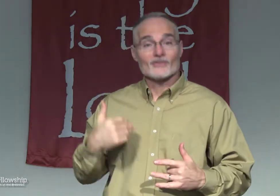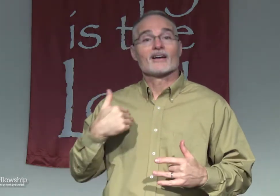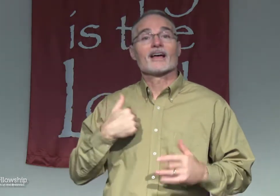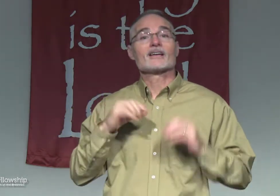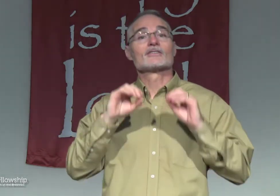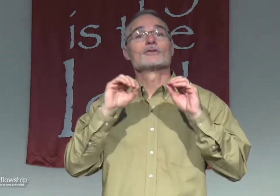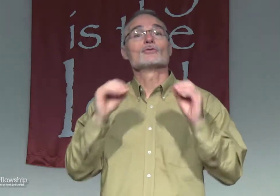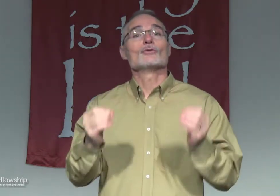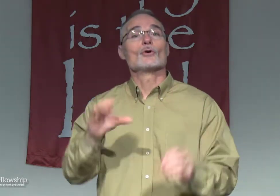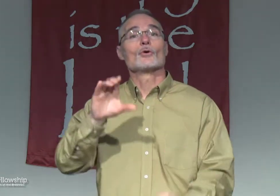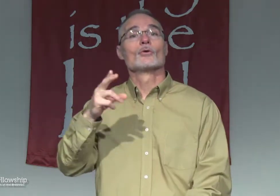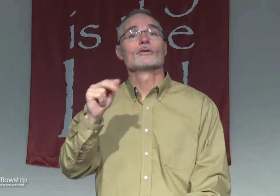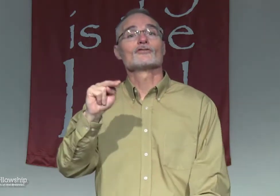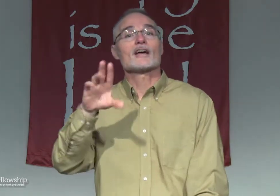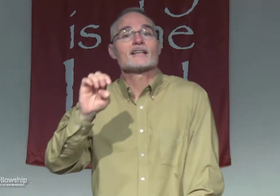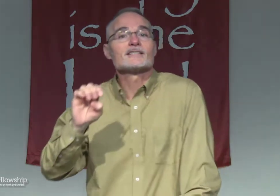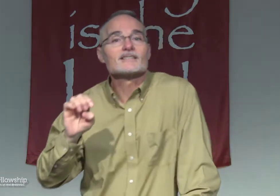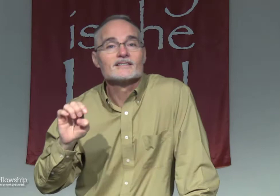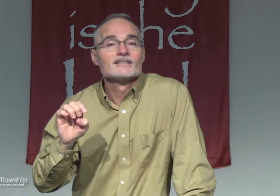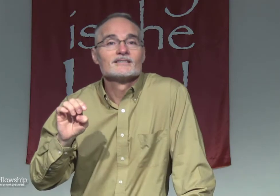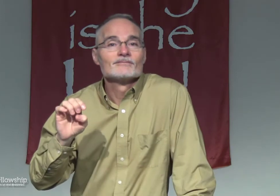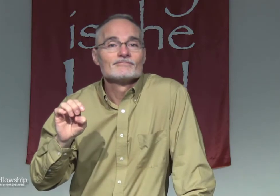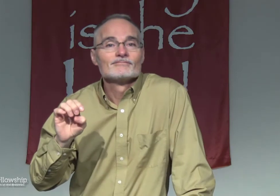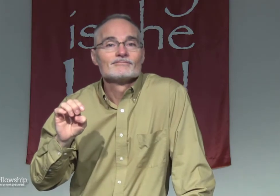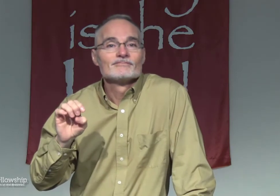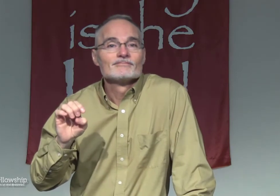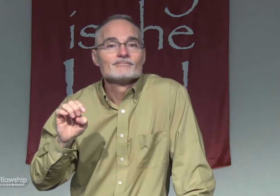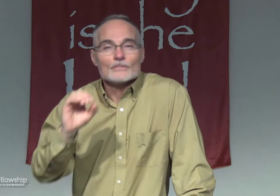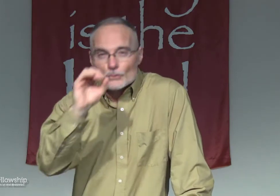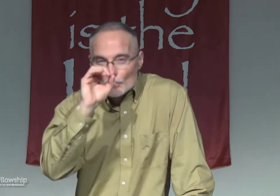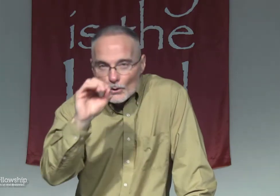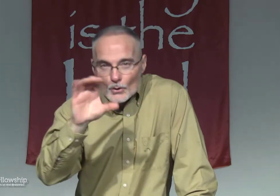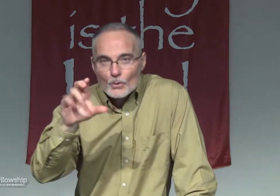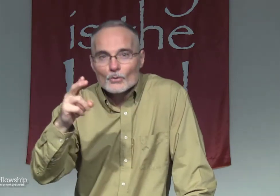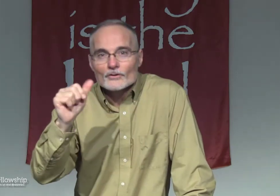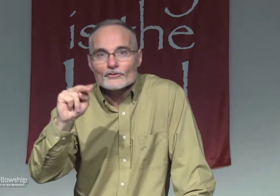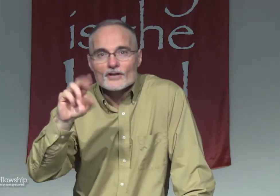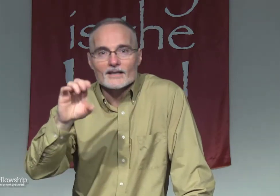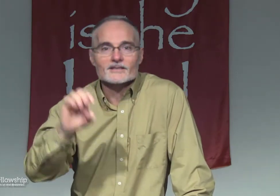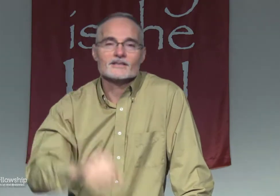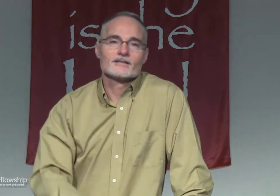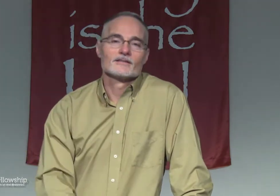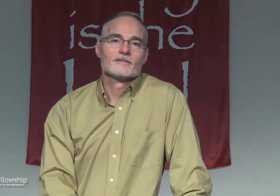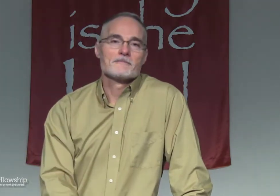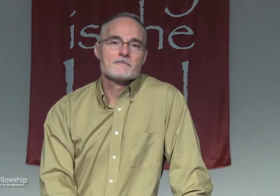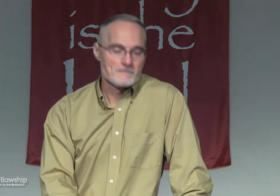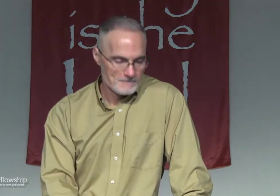your sin nature has no chance. No chance.